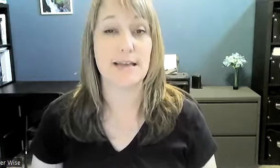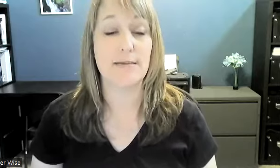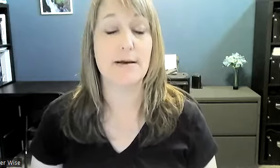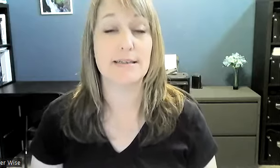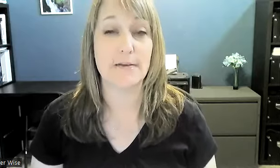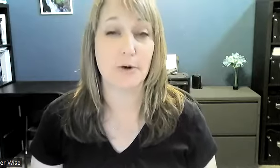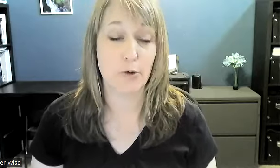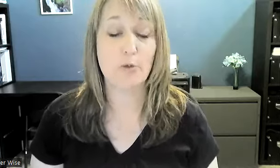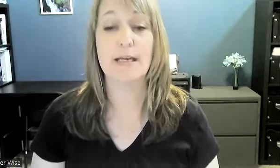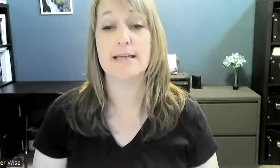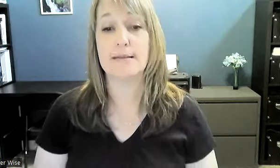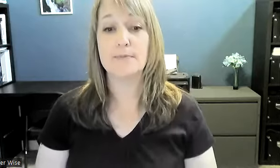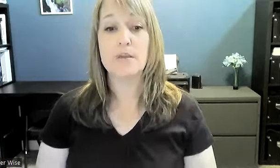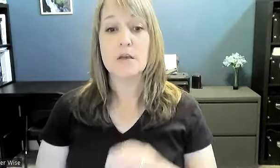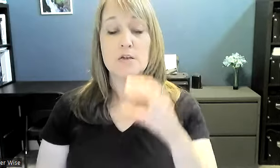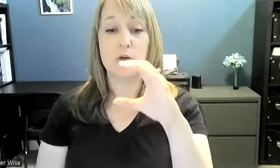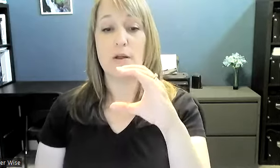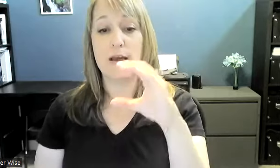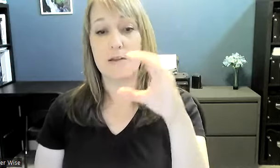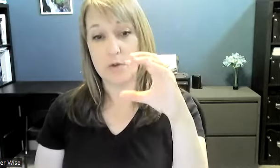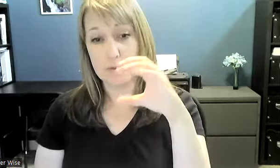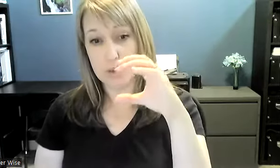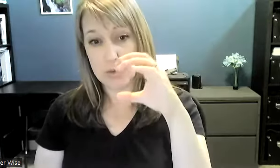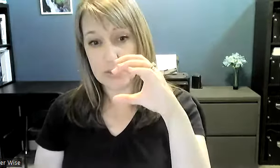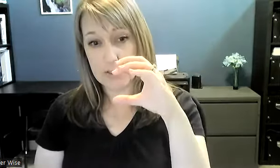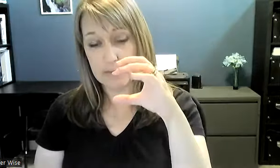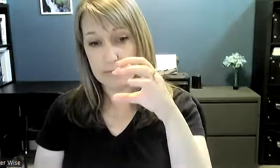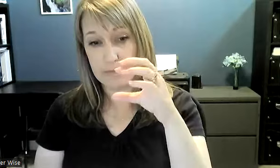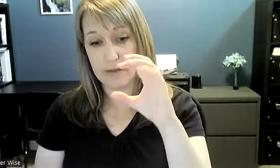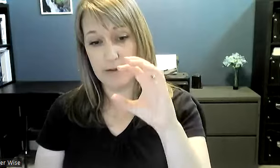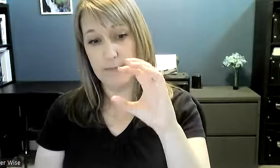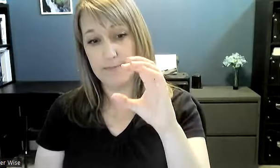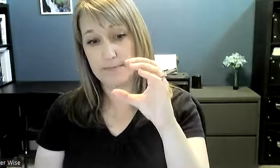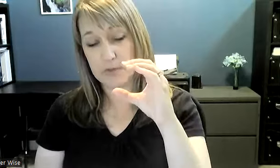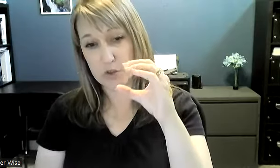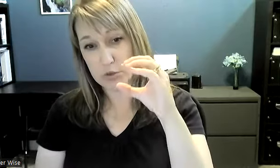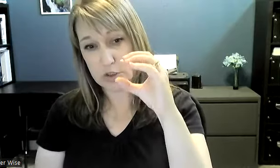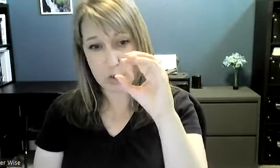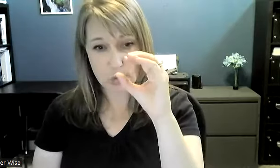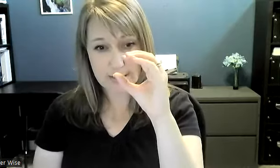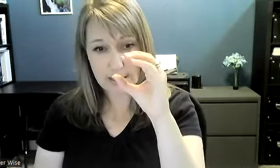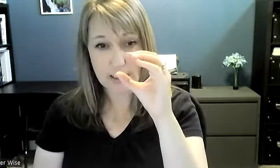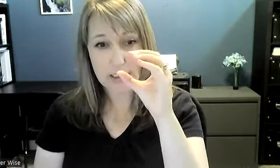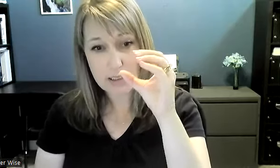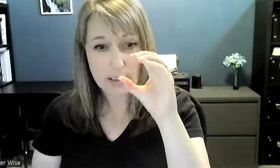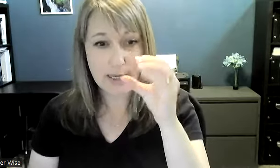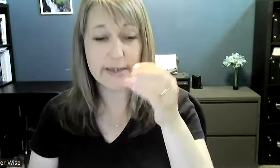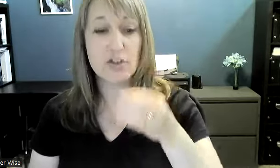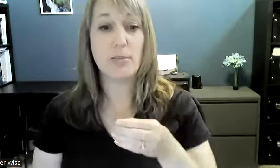same as a sign for grow, like I said. So you want that sort of loose, squished OC hand shape on